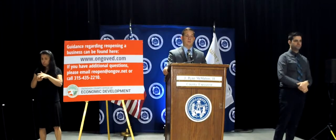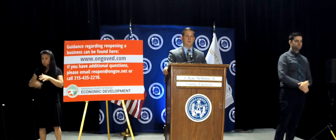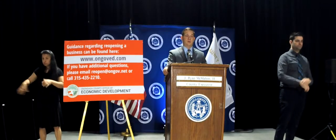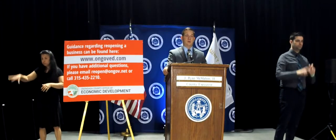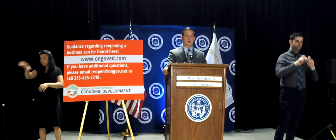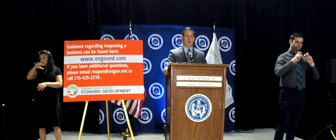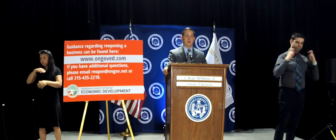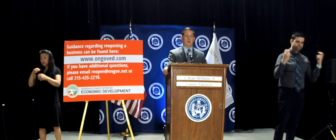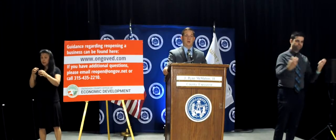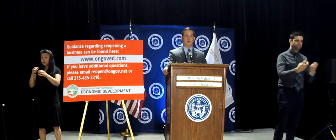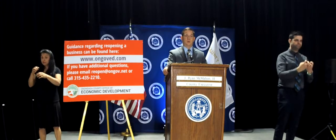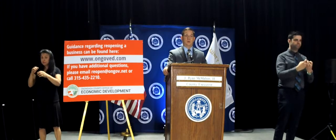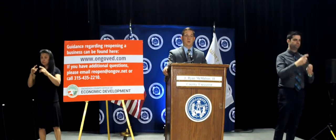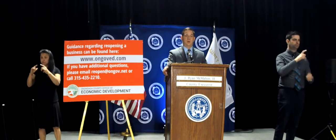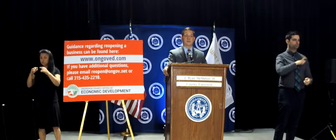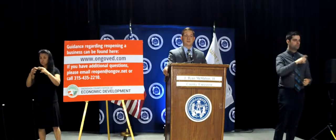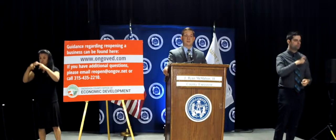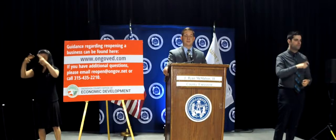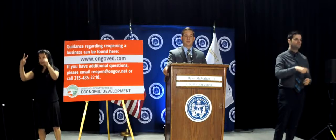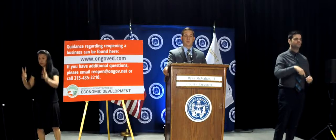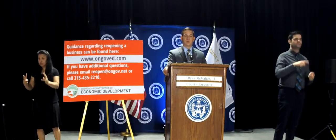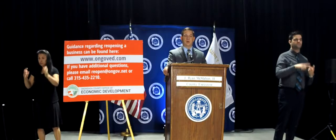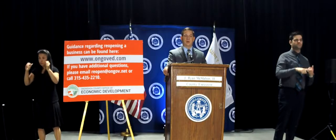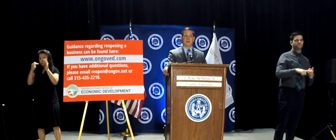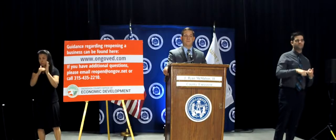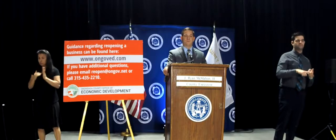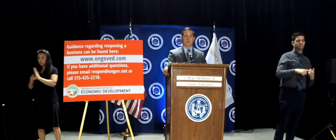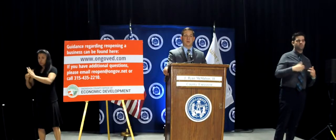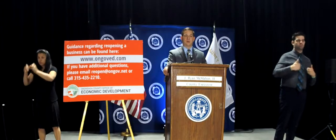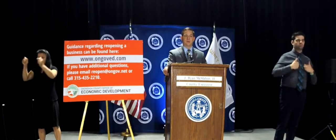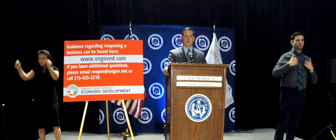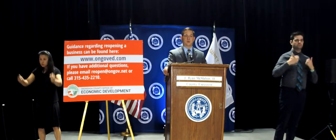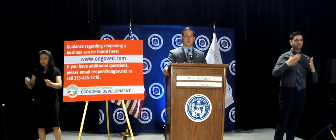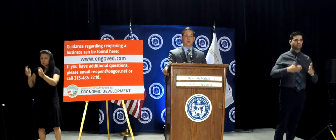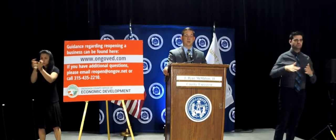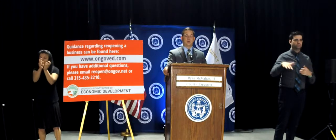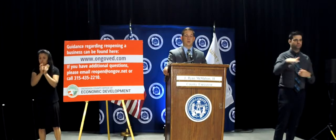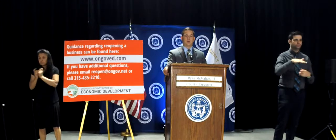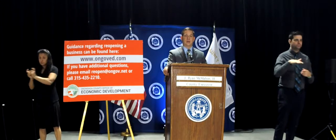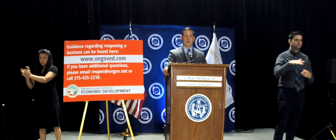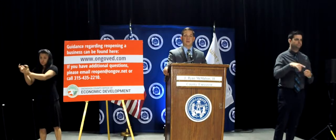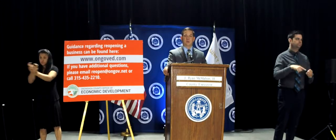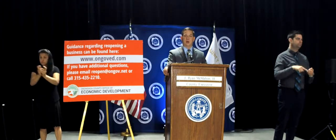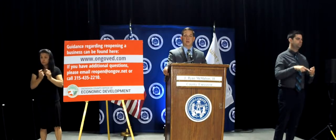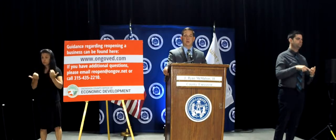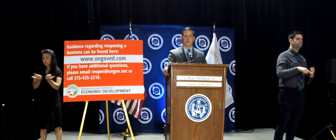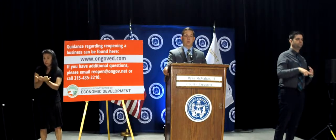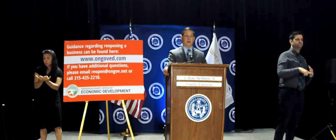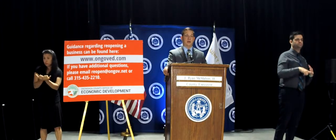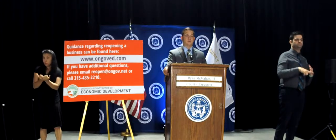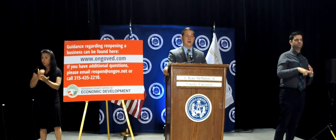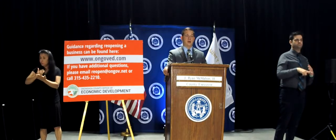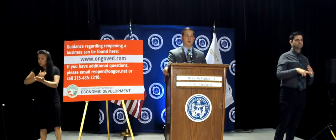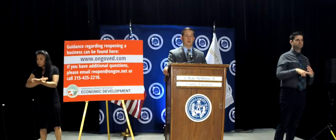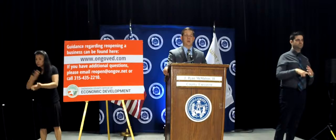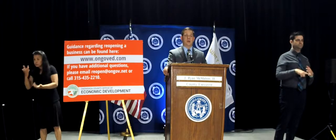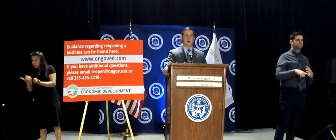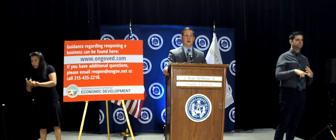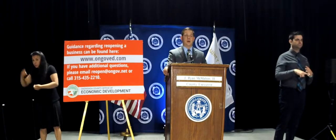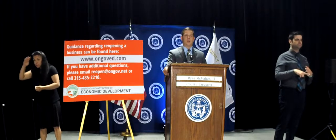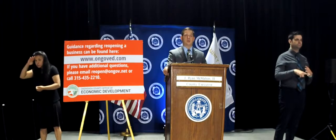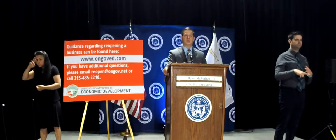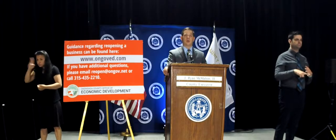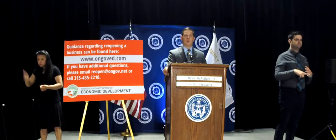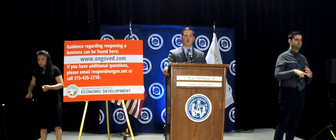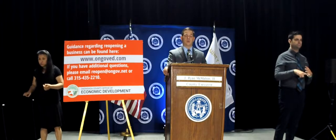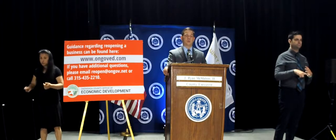We'll have all residents at the table, and certainly we'll engage directly with Black Lives Matter